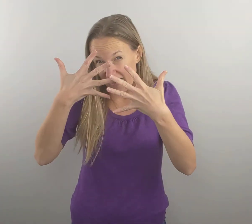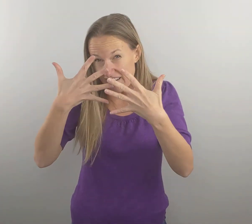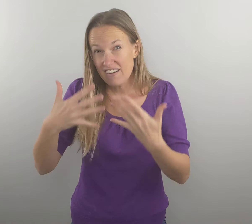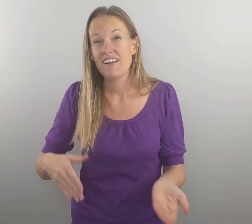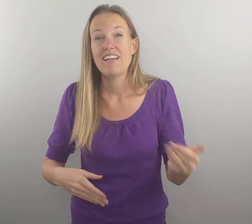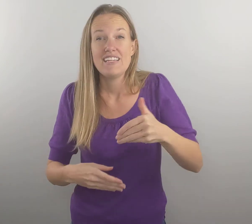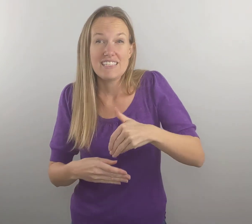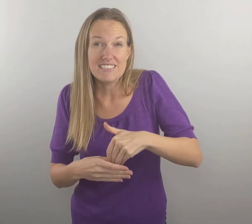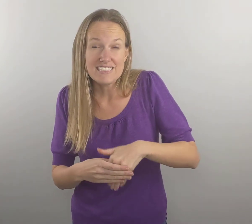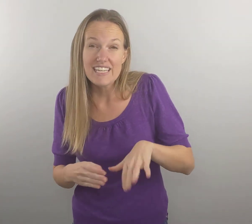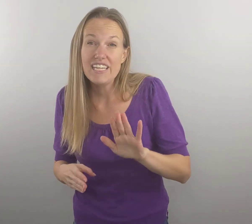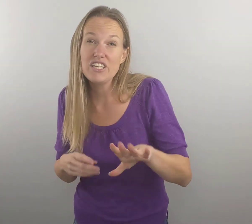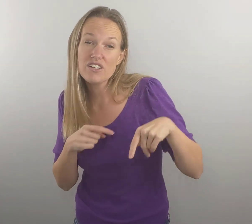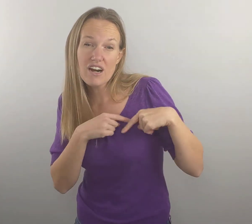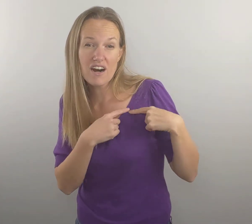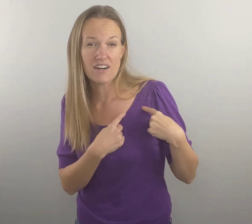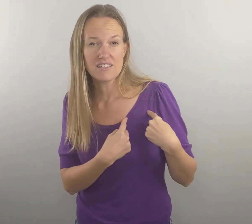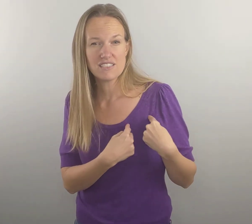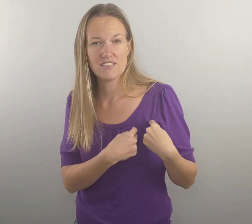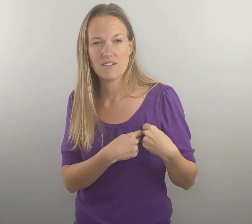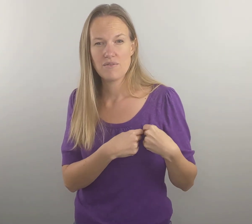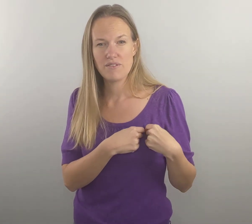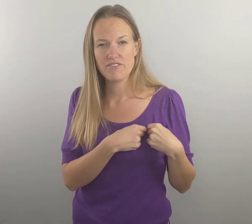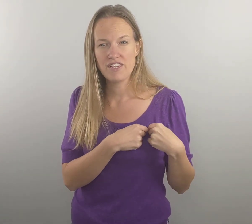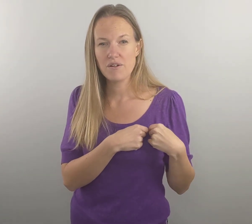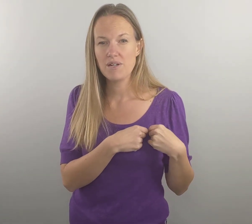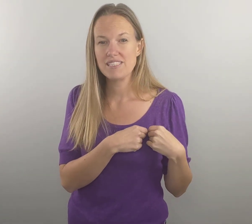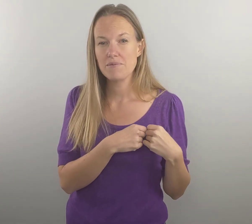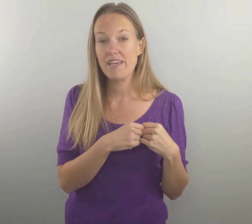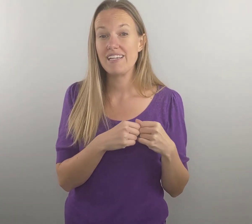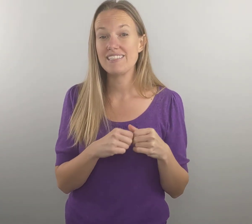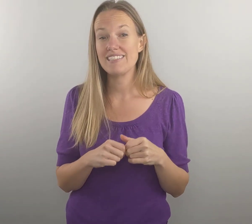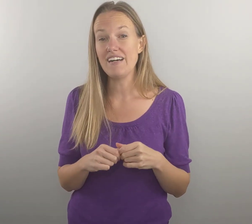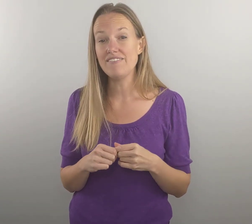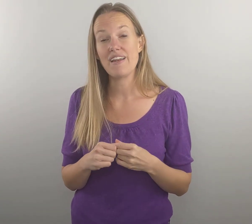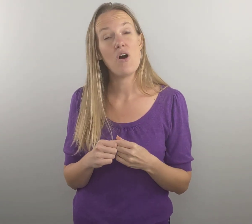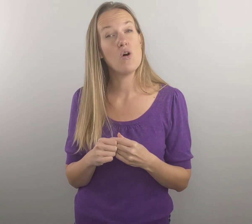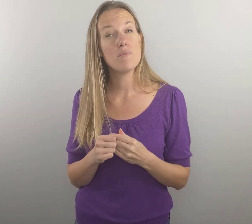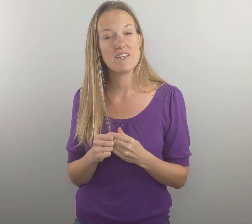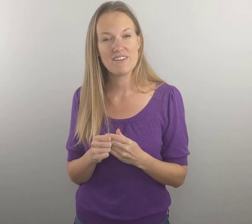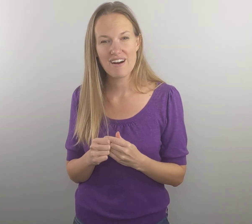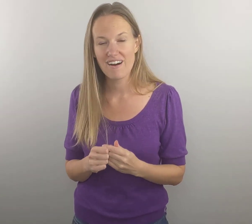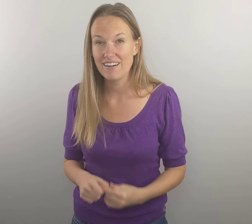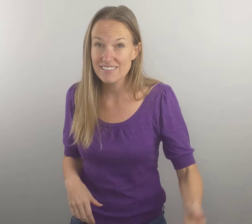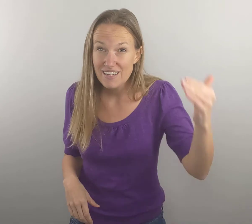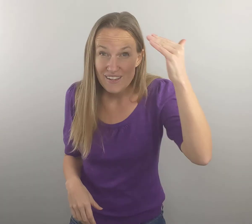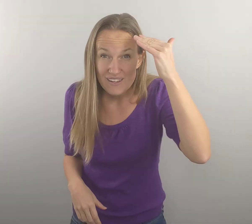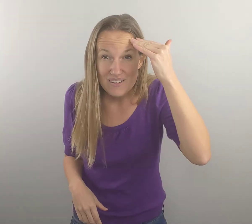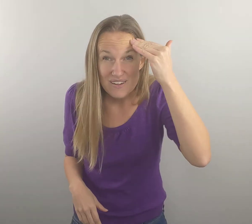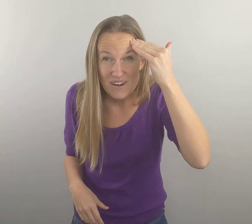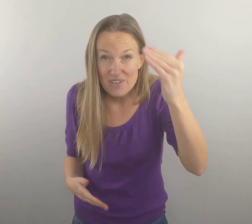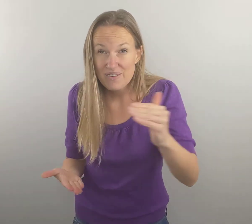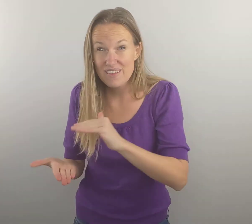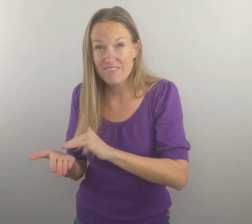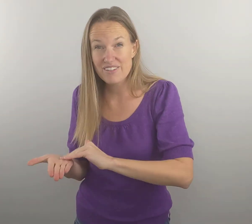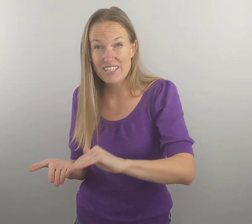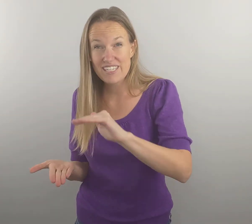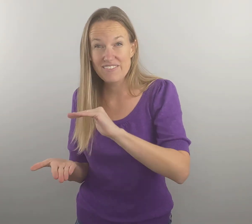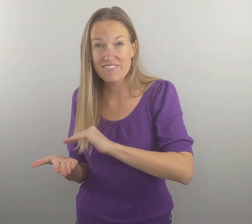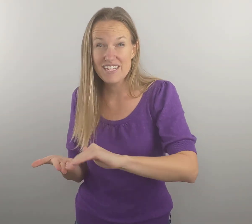fear is in your heart, when fear wants to make itself at home in your heart, know that